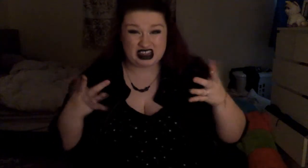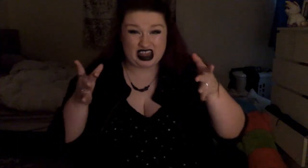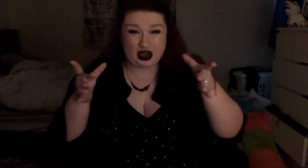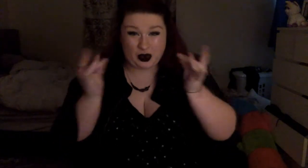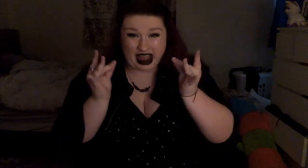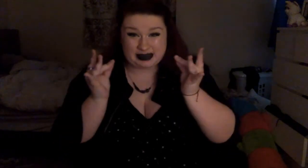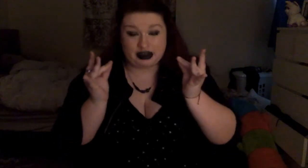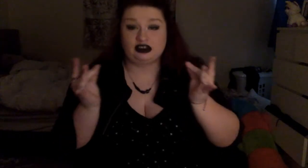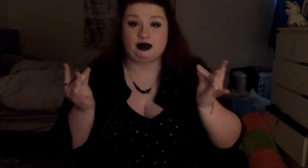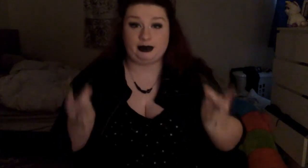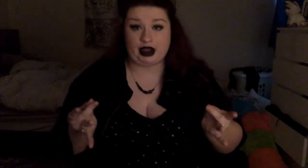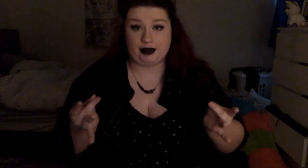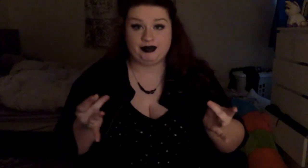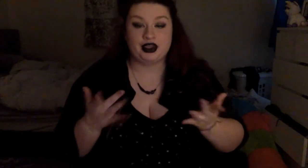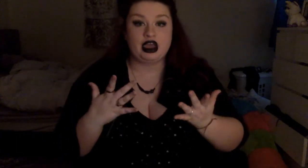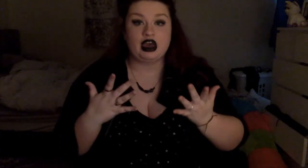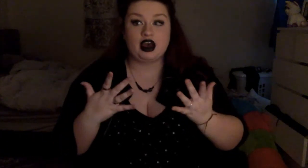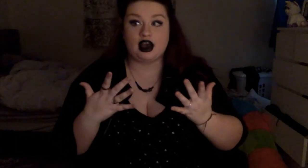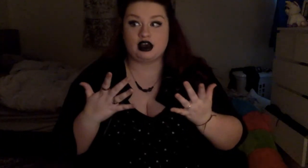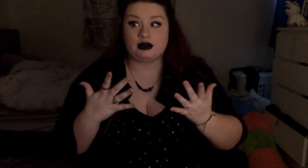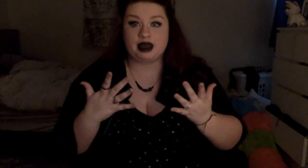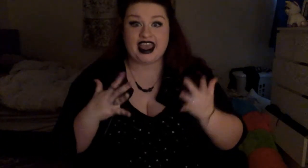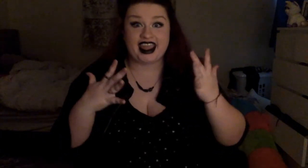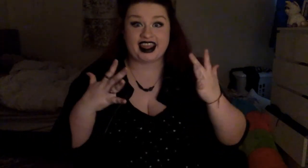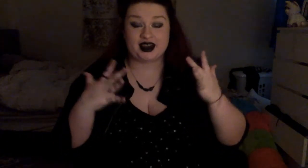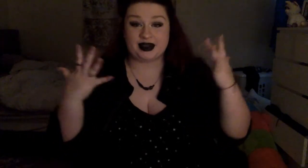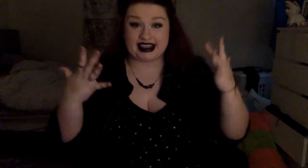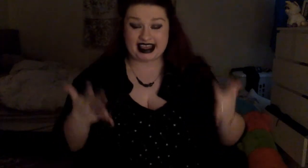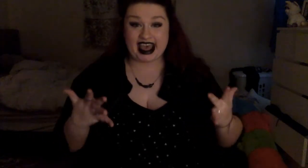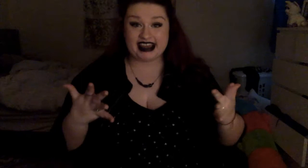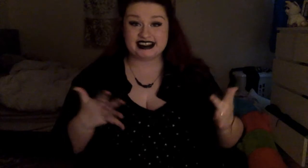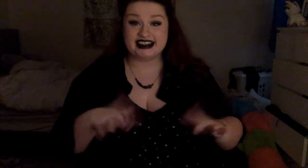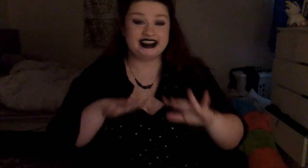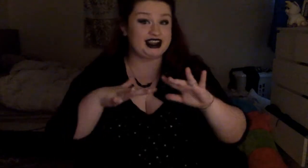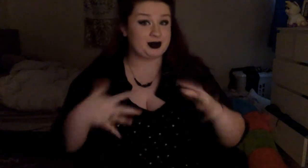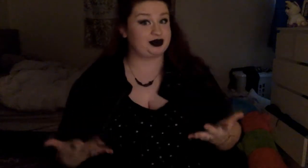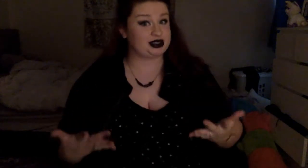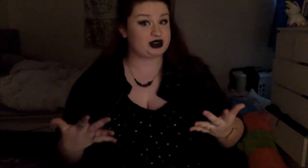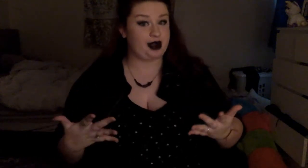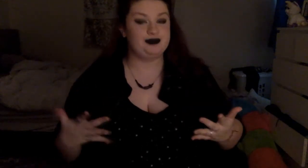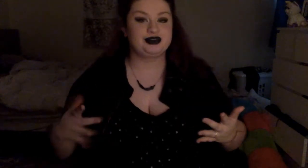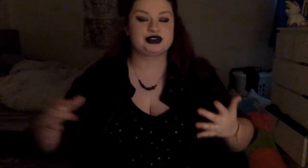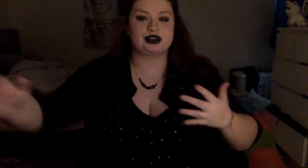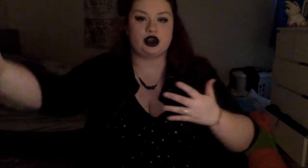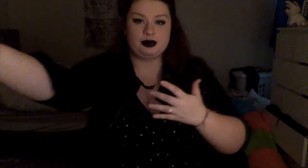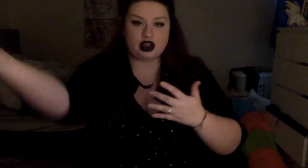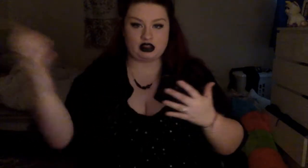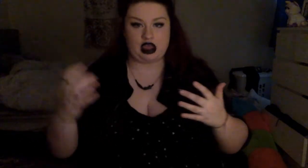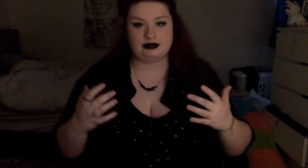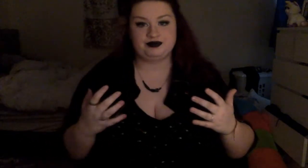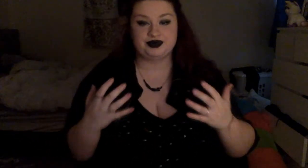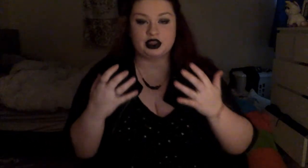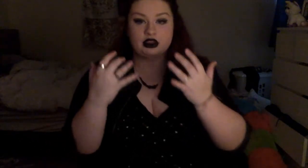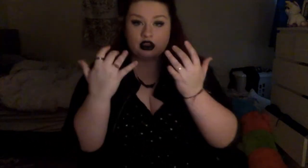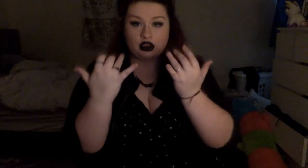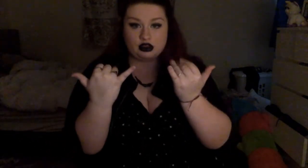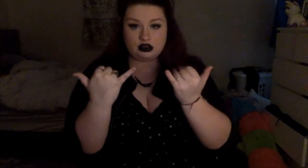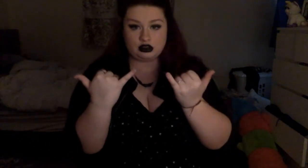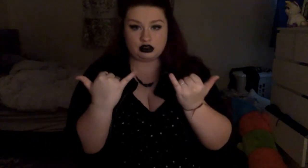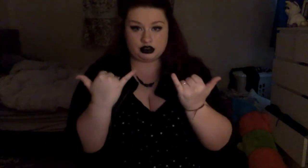kind of grasp it a little bit better. And with that, let's start. So the opening line, so